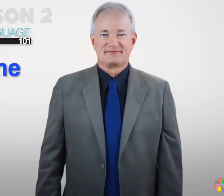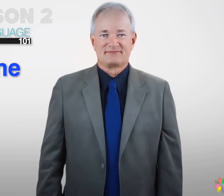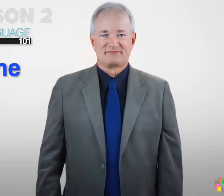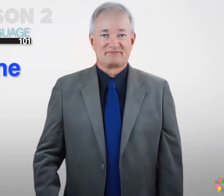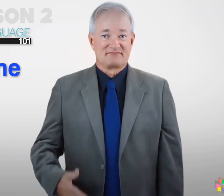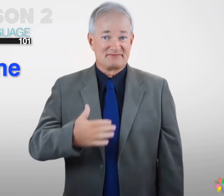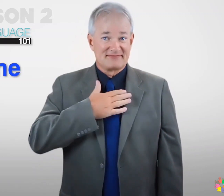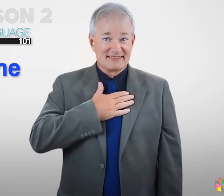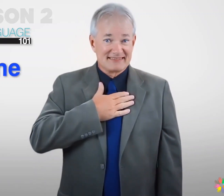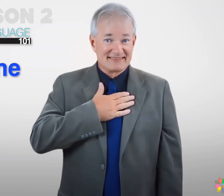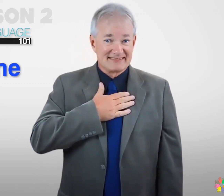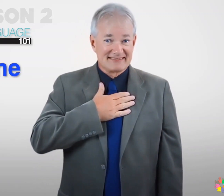my,